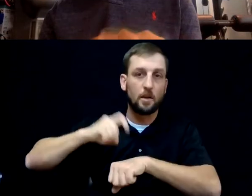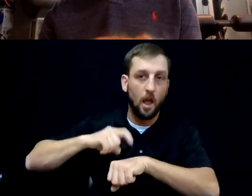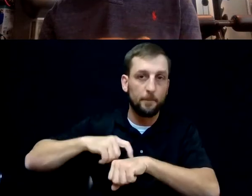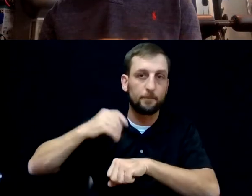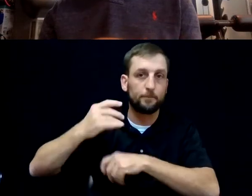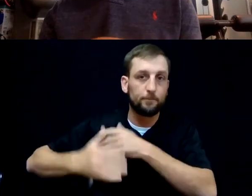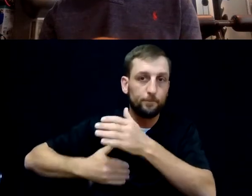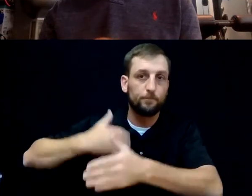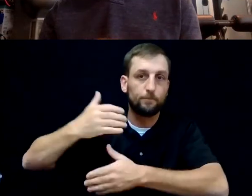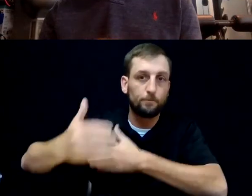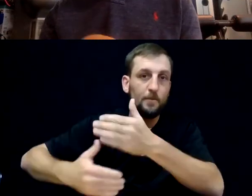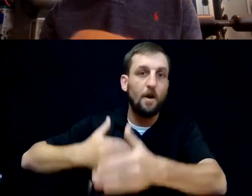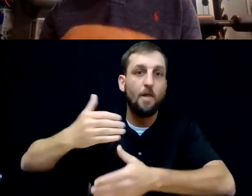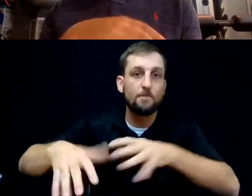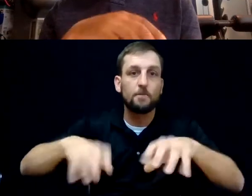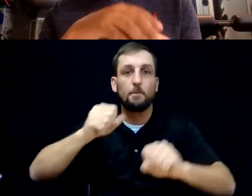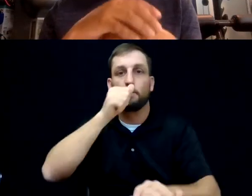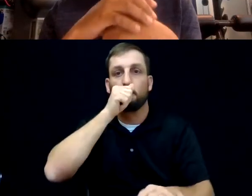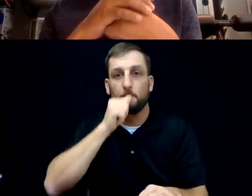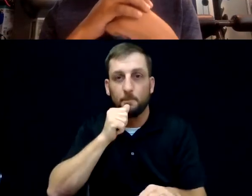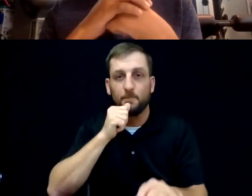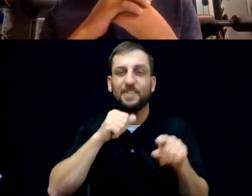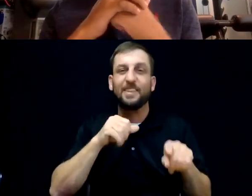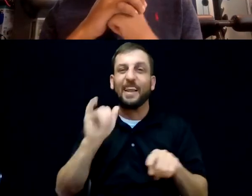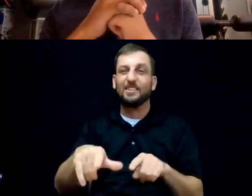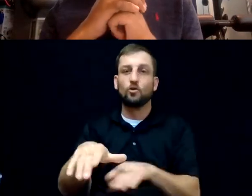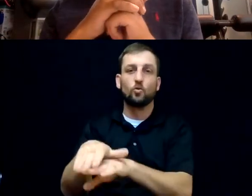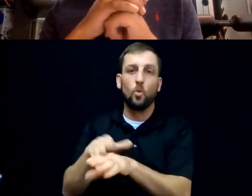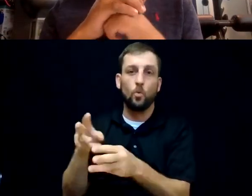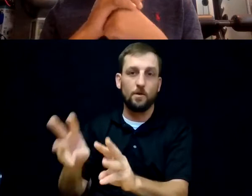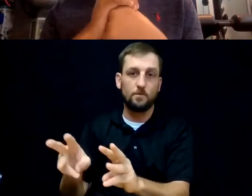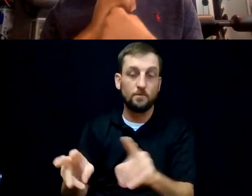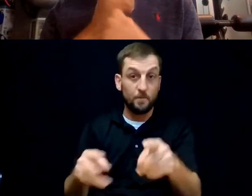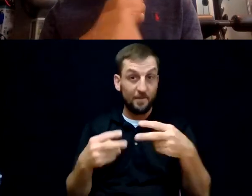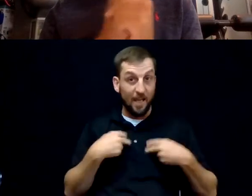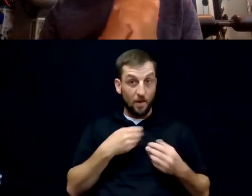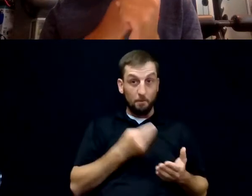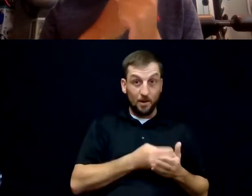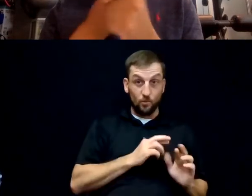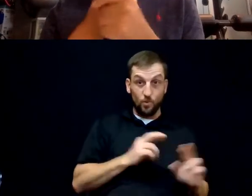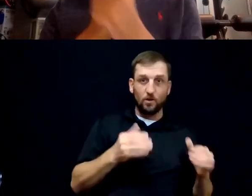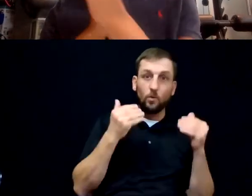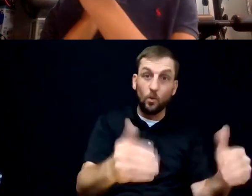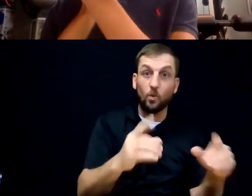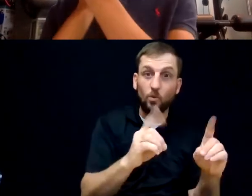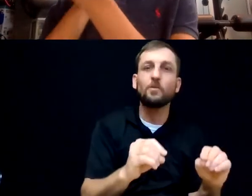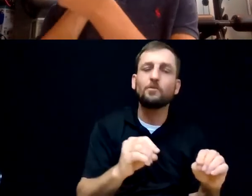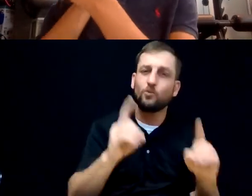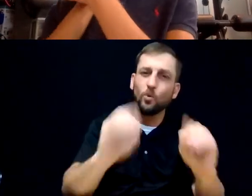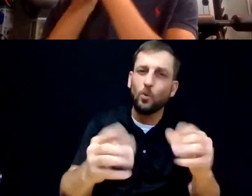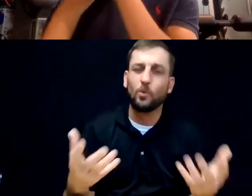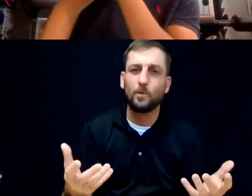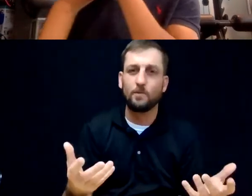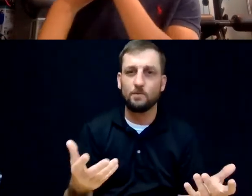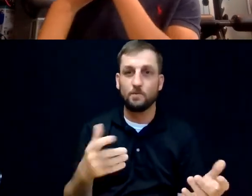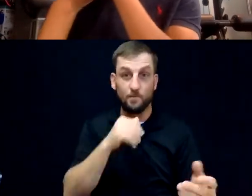of patience. But it's the slow way. If you have the money to do it yourself, go out and do it yourself. If you don't, and you have to get a local match together, you